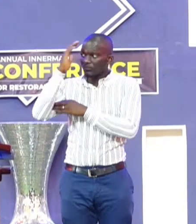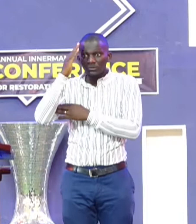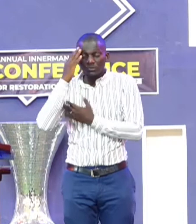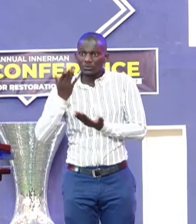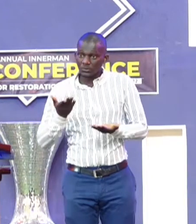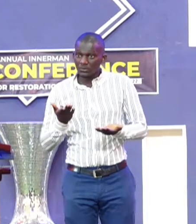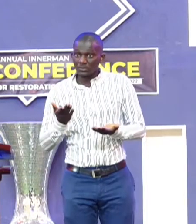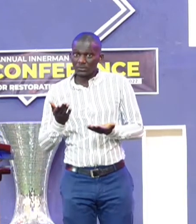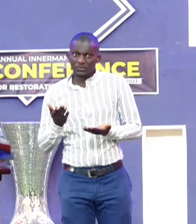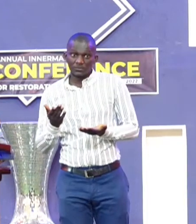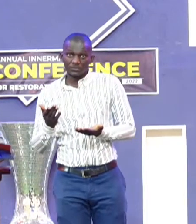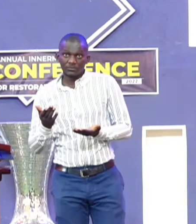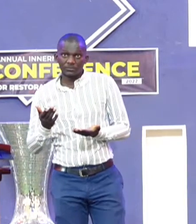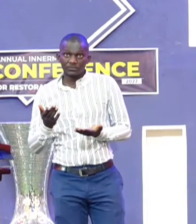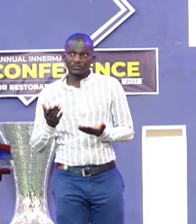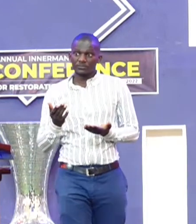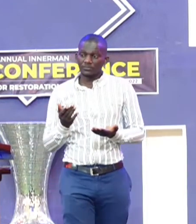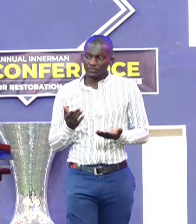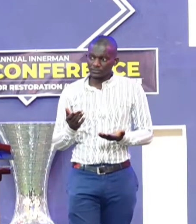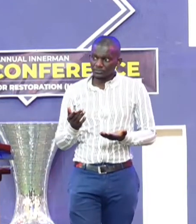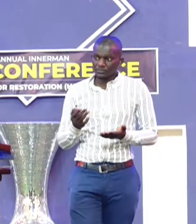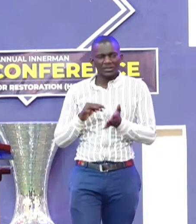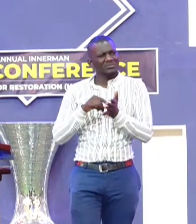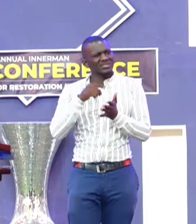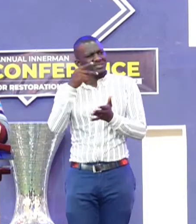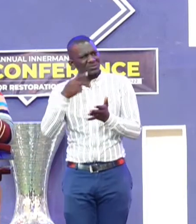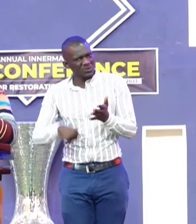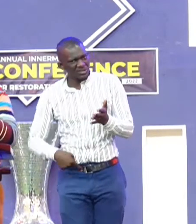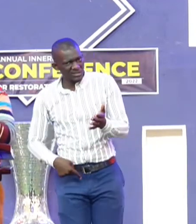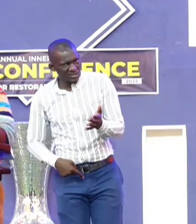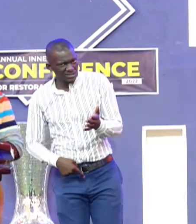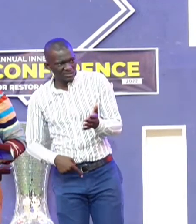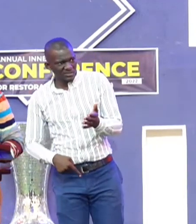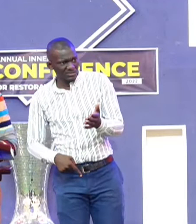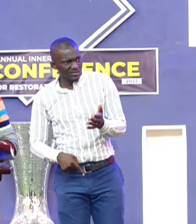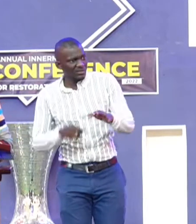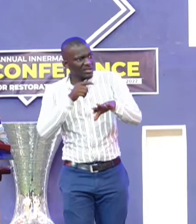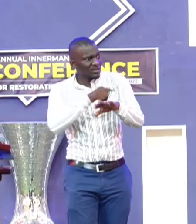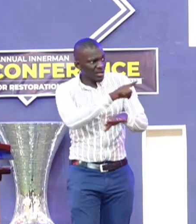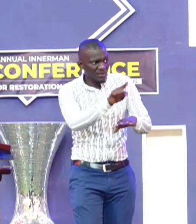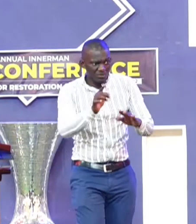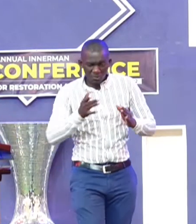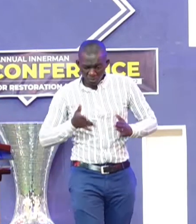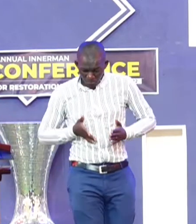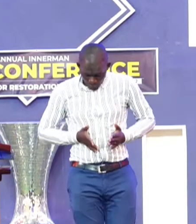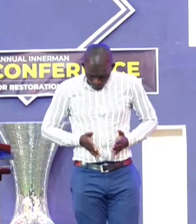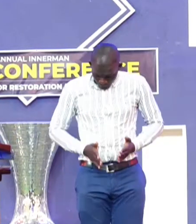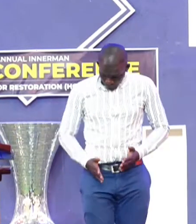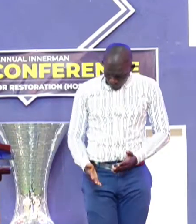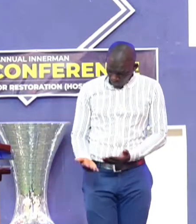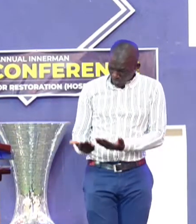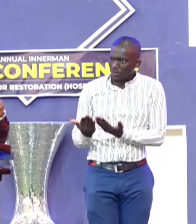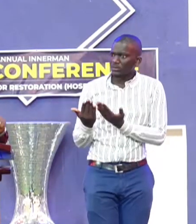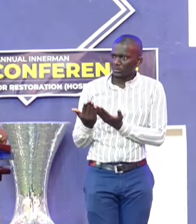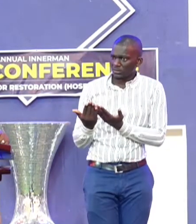or girl, the Lord knew. Chitegezo ugendo kuzaliwa. Meaning by the time you're born, mama